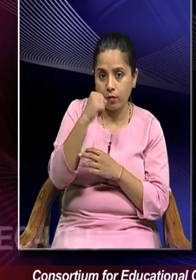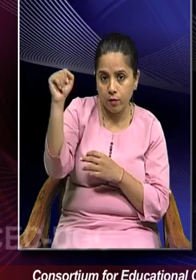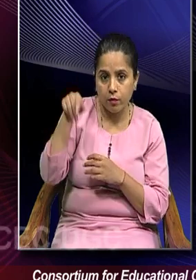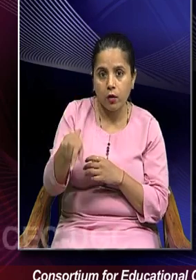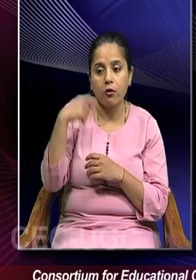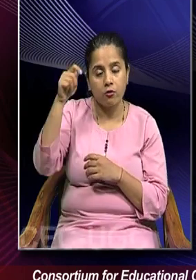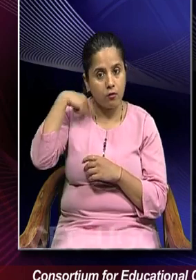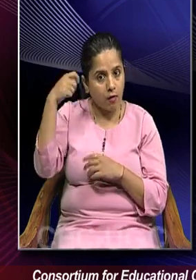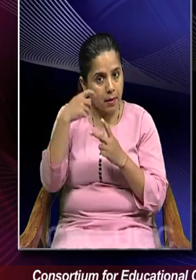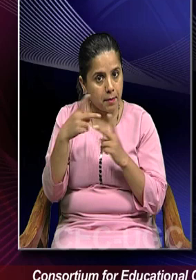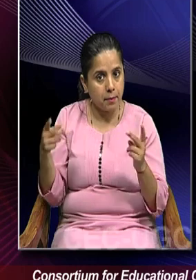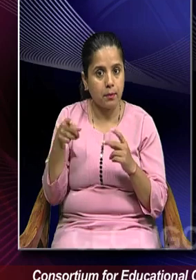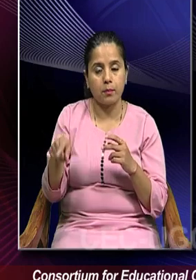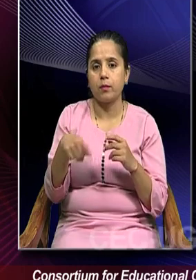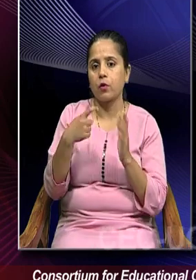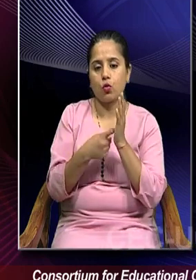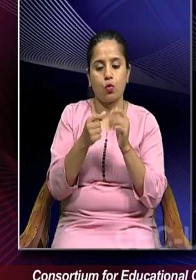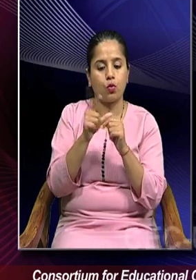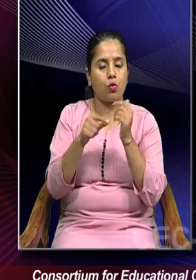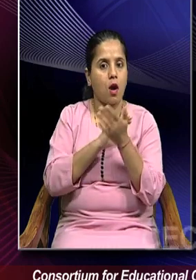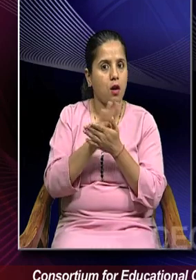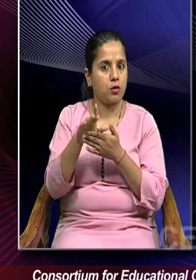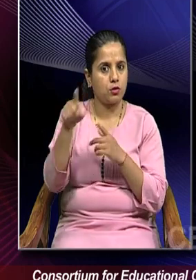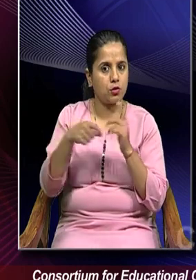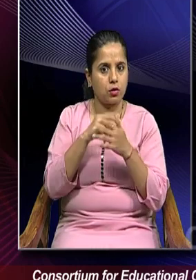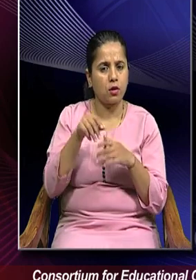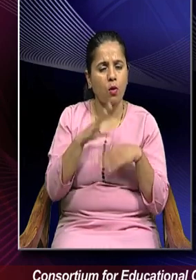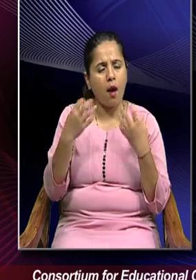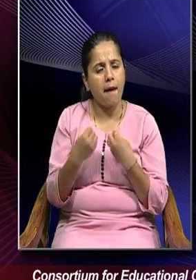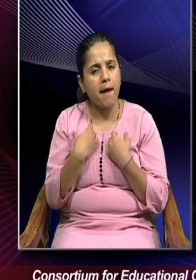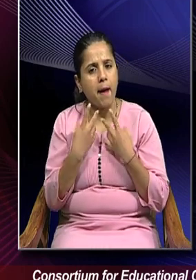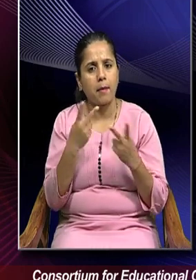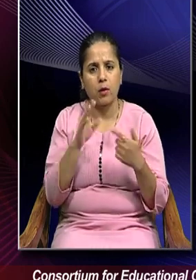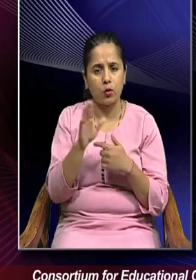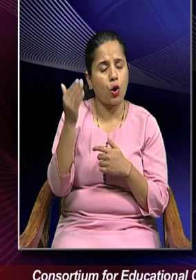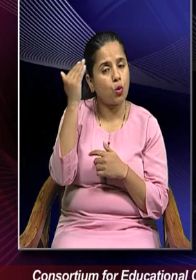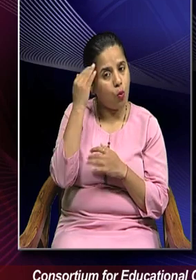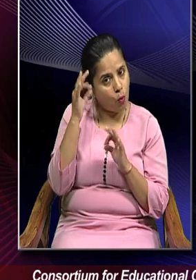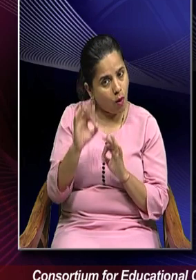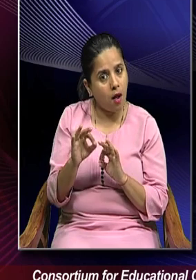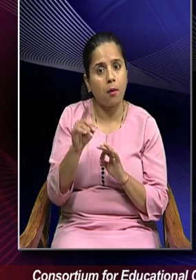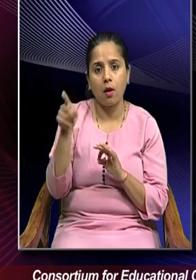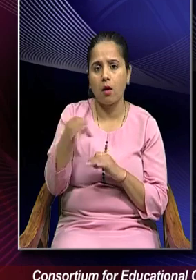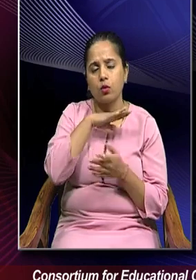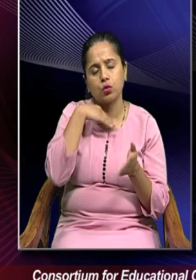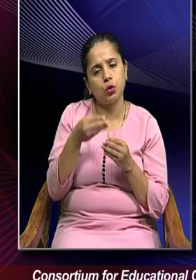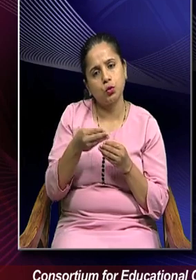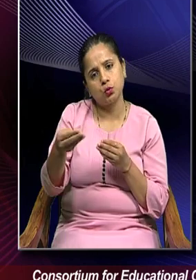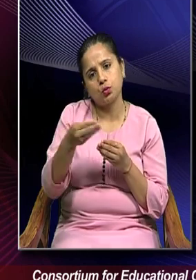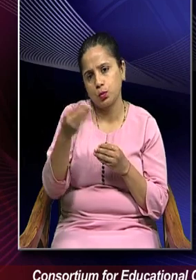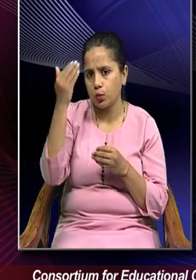of the film, played by Rajesh Khanna, who exhibits so much cheerfulness despite knowing that he will die very